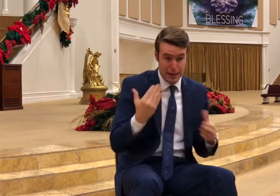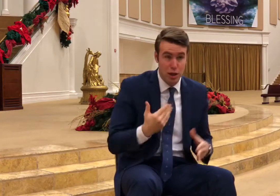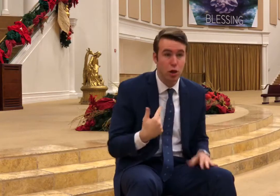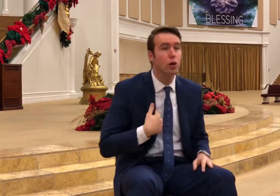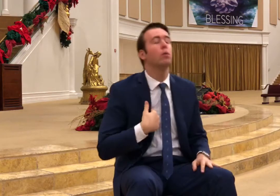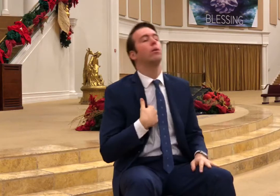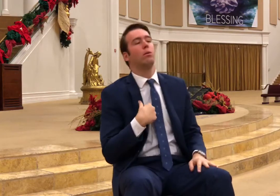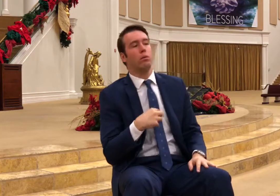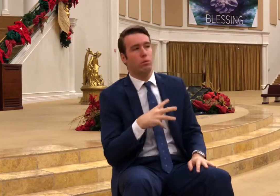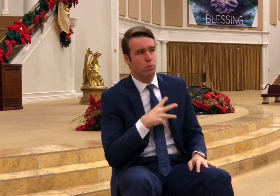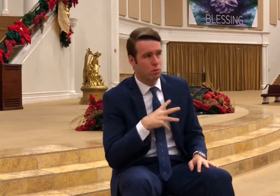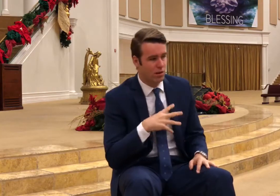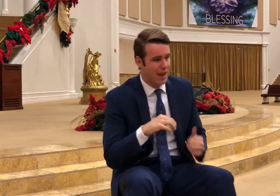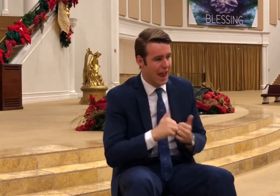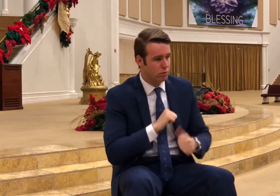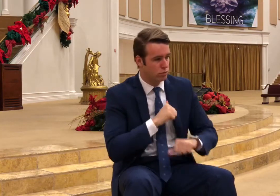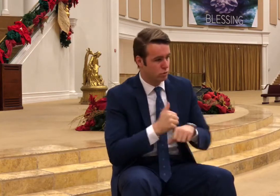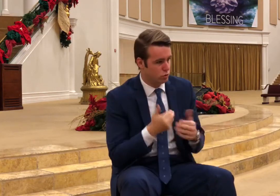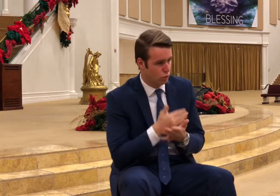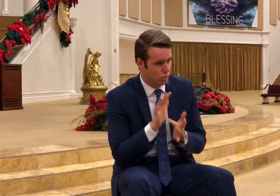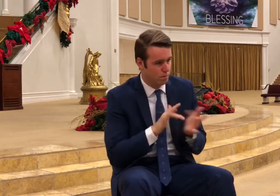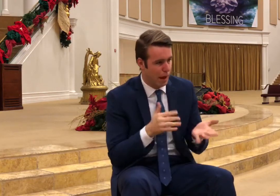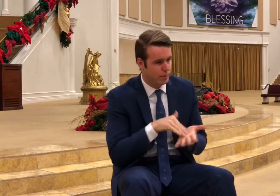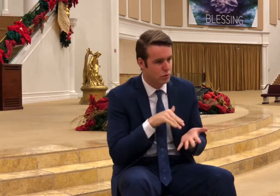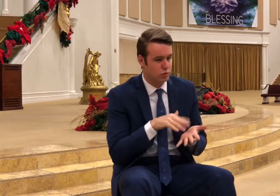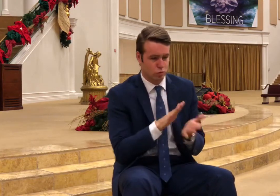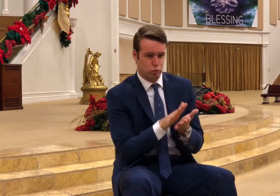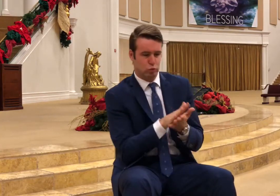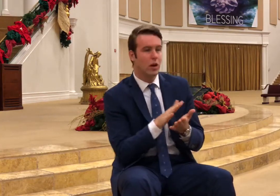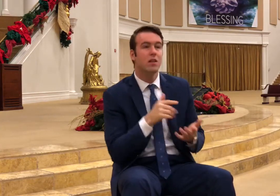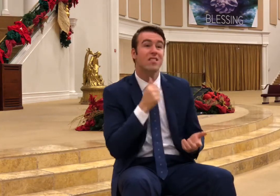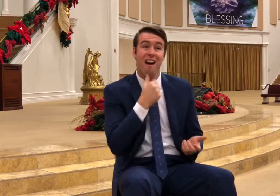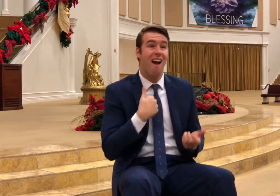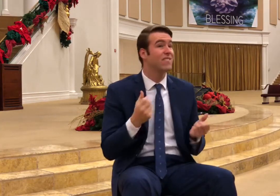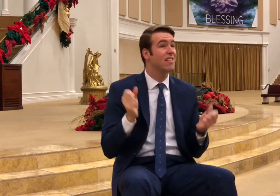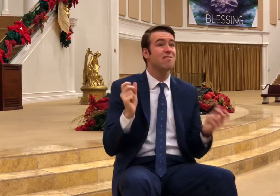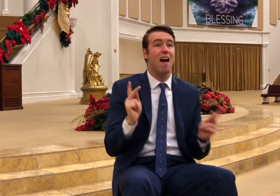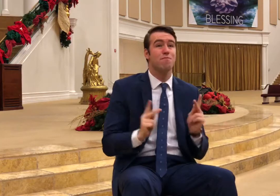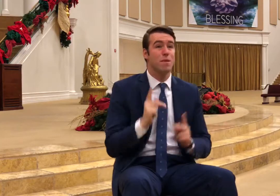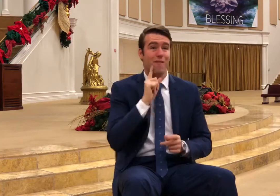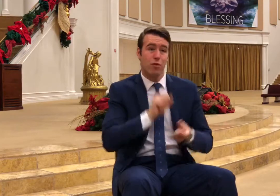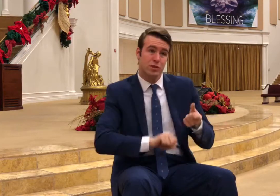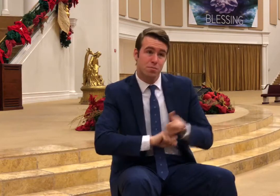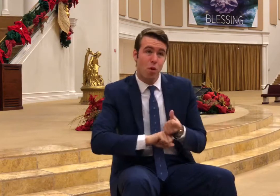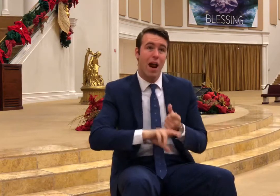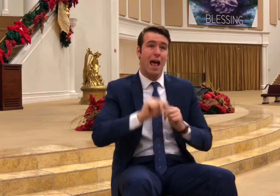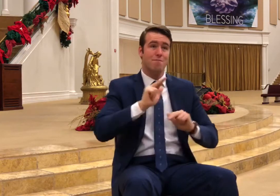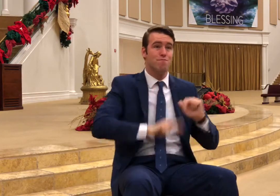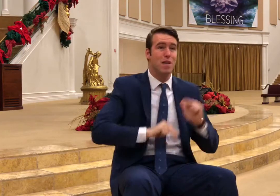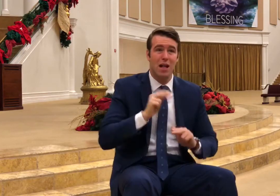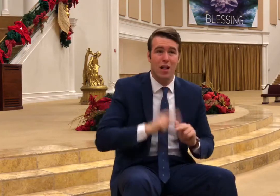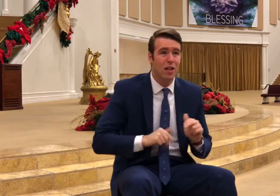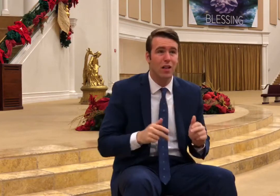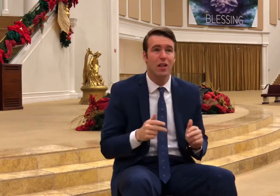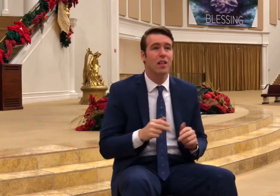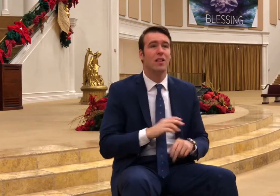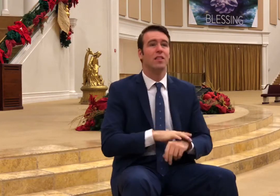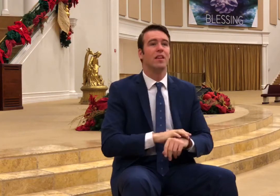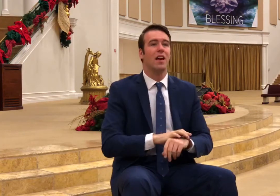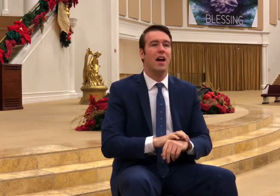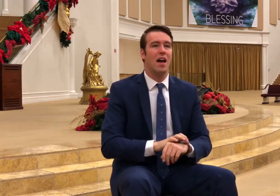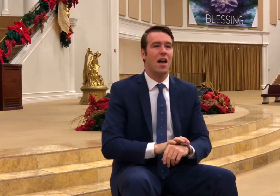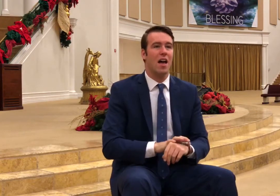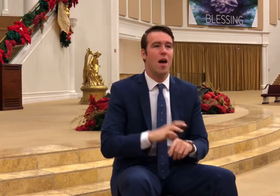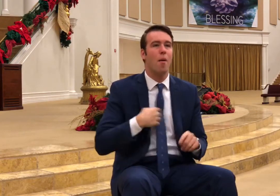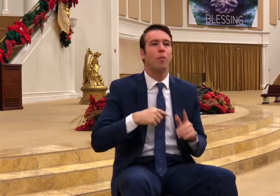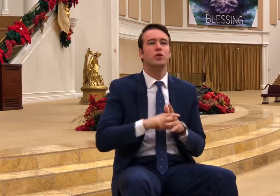to talk about Bible school. How do we do Bible school? Well, we don't have a lot of people in the way to support and build, you know, and send somebody over there. But